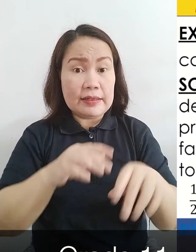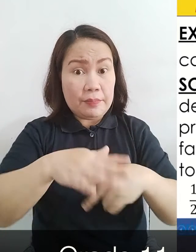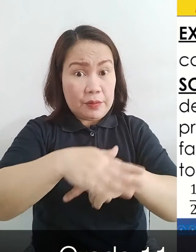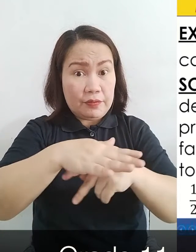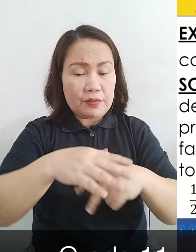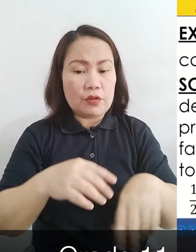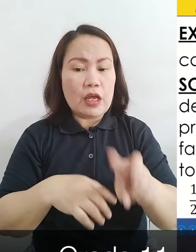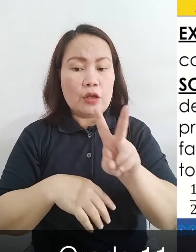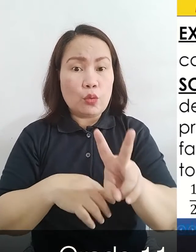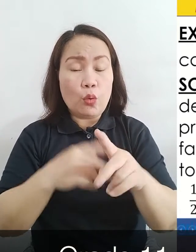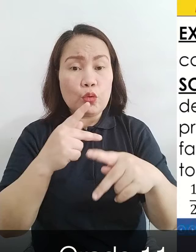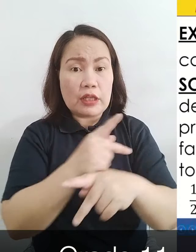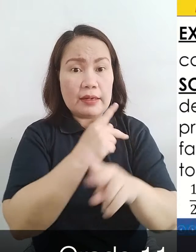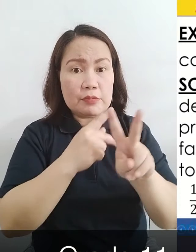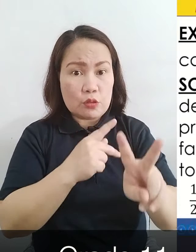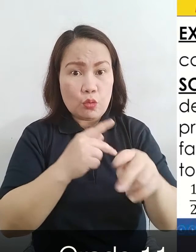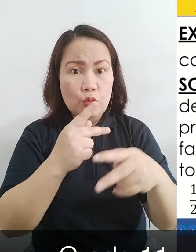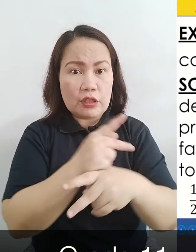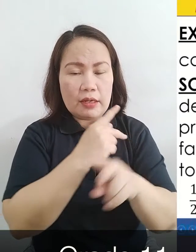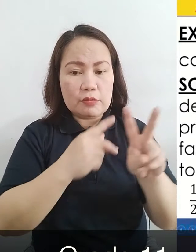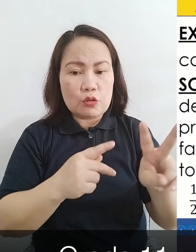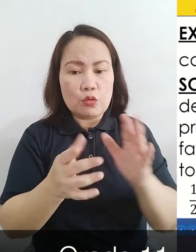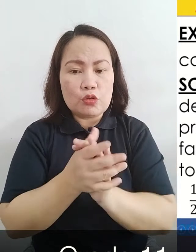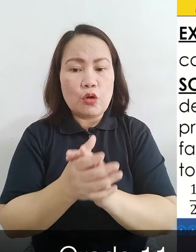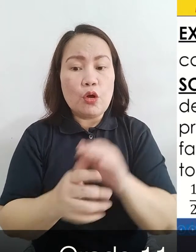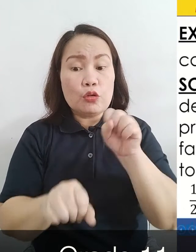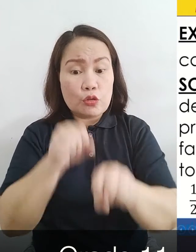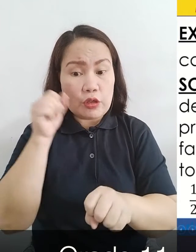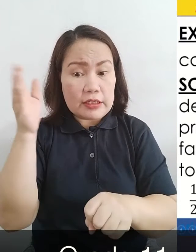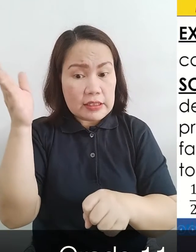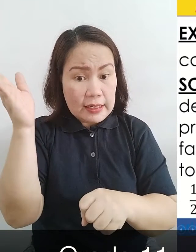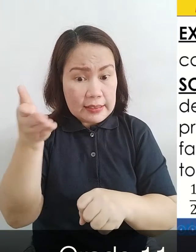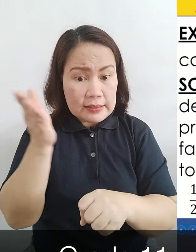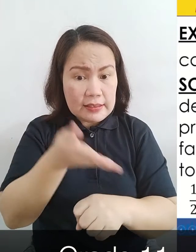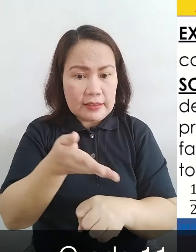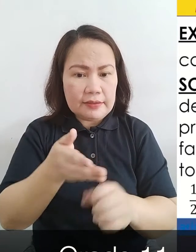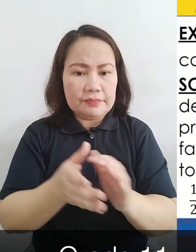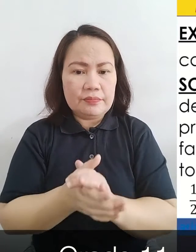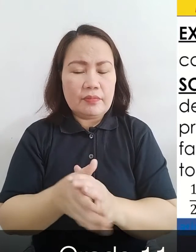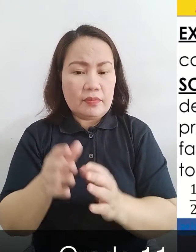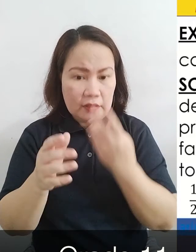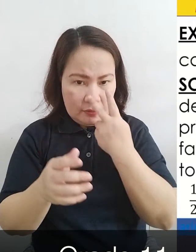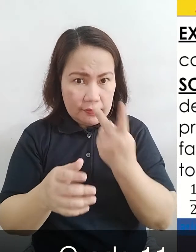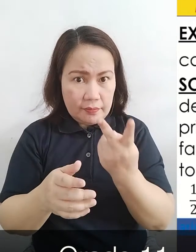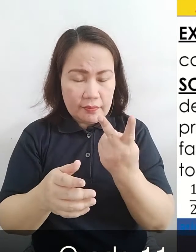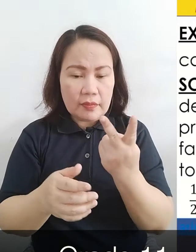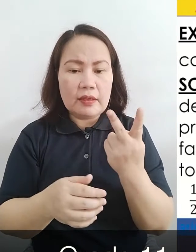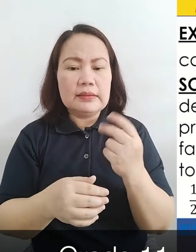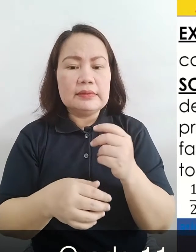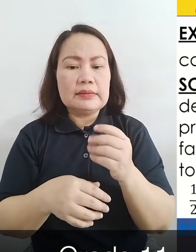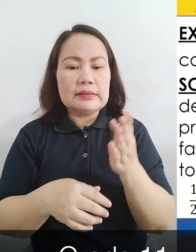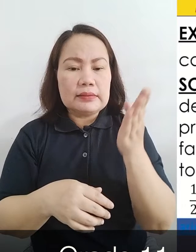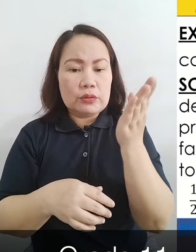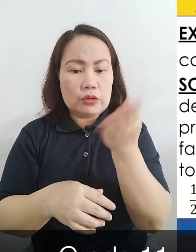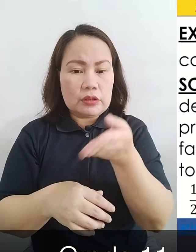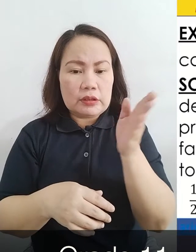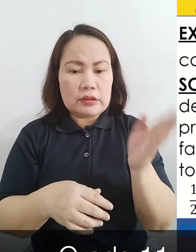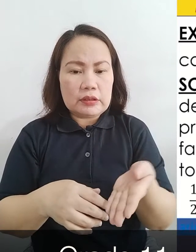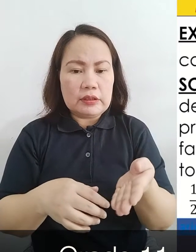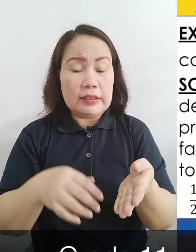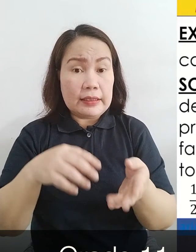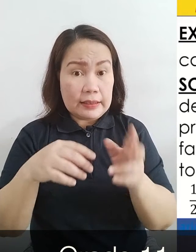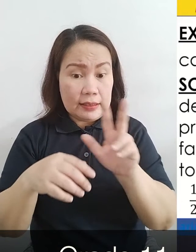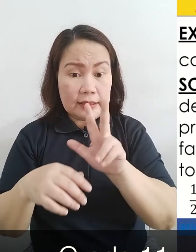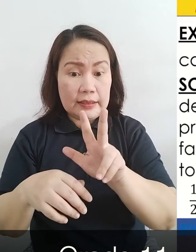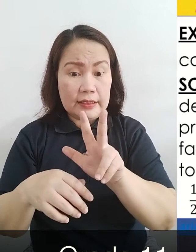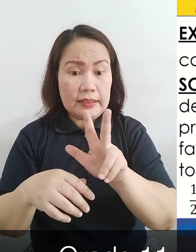Sabi kanina, pwede tayo mag-cancellation dyan. So, therefore, ma-cancel natin dyan yung, okay,